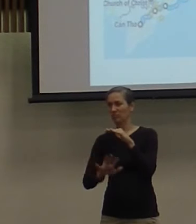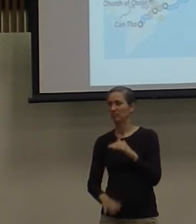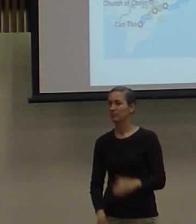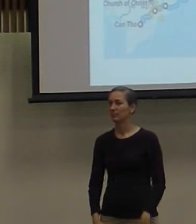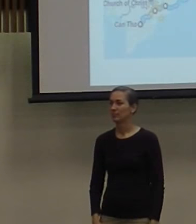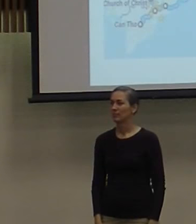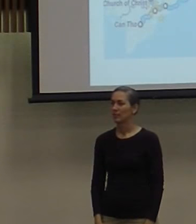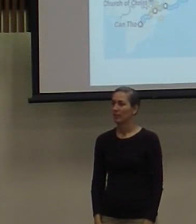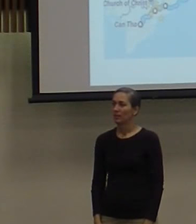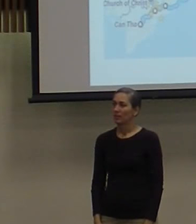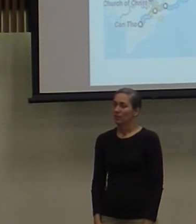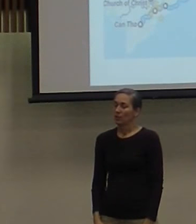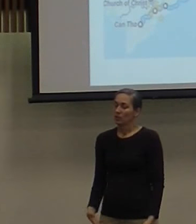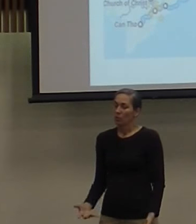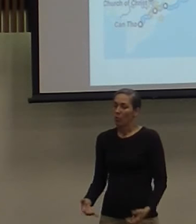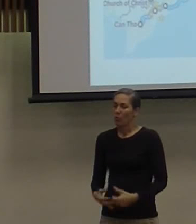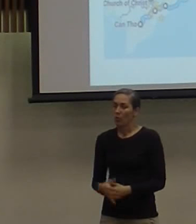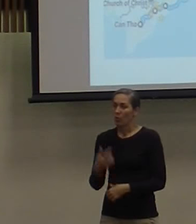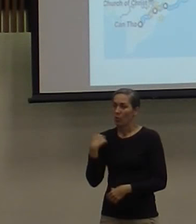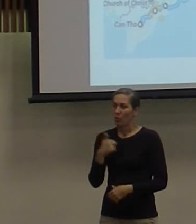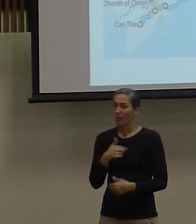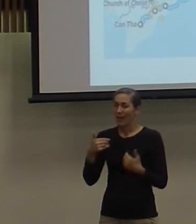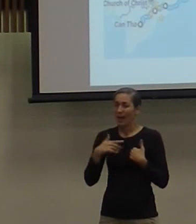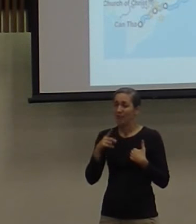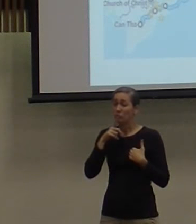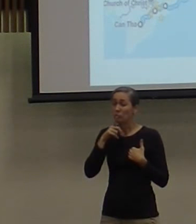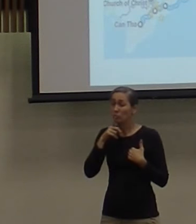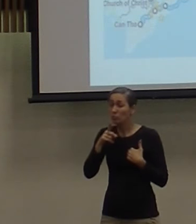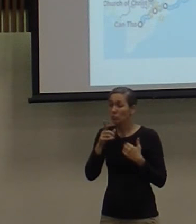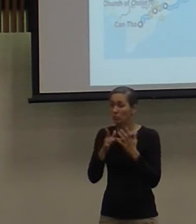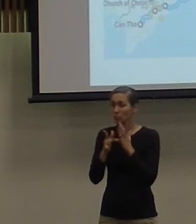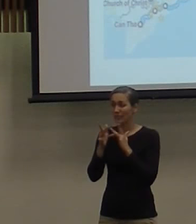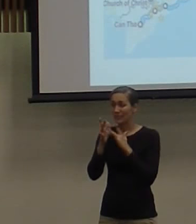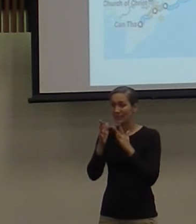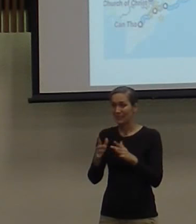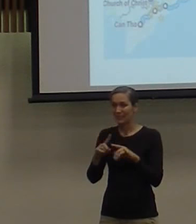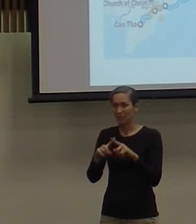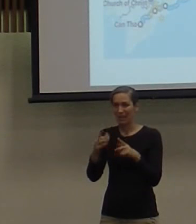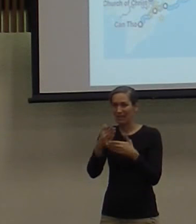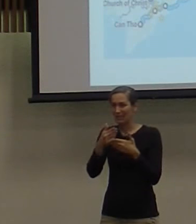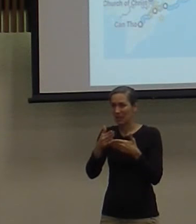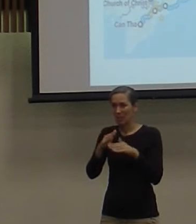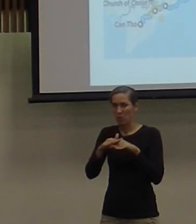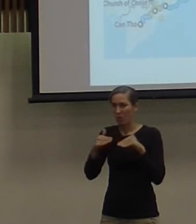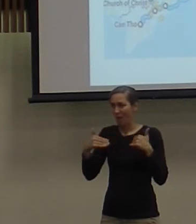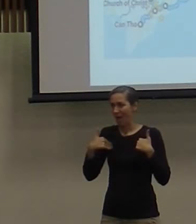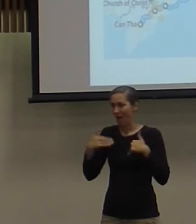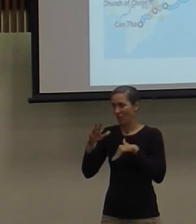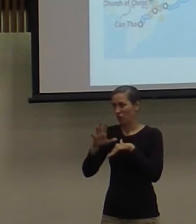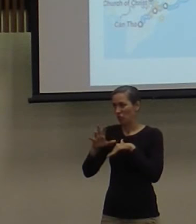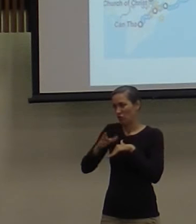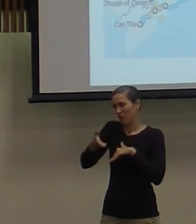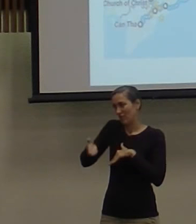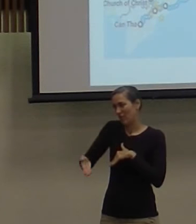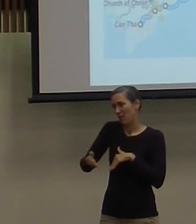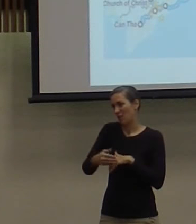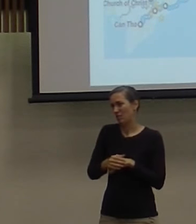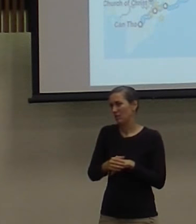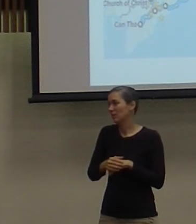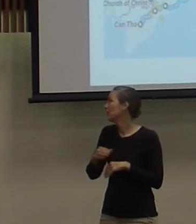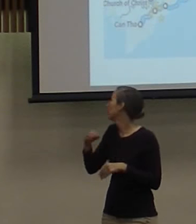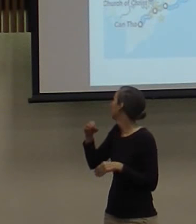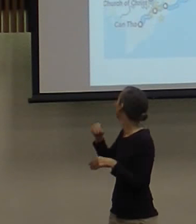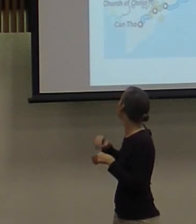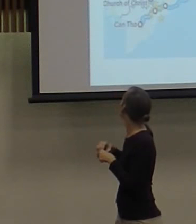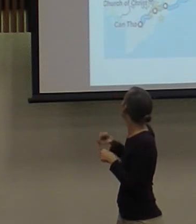north, but we have true Christian, but they don't have the church. For example, in Hanoi, we